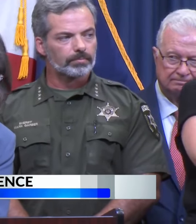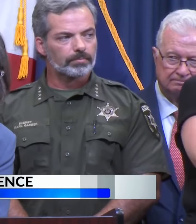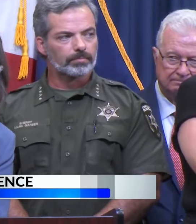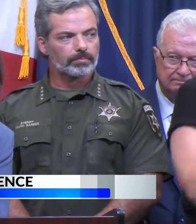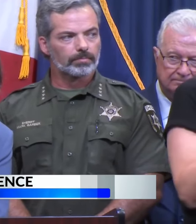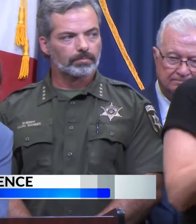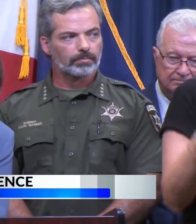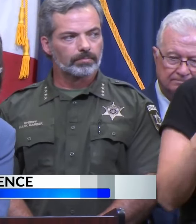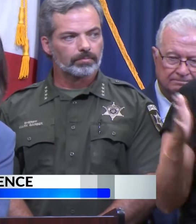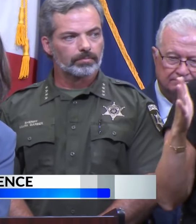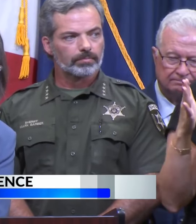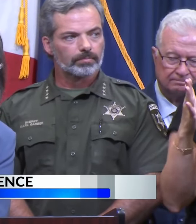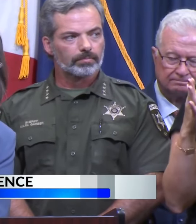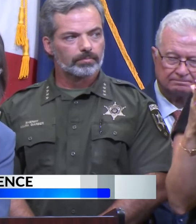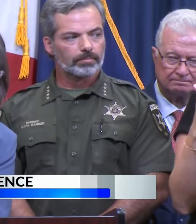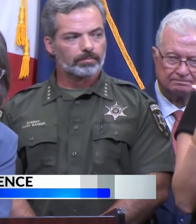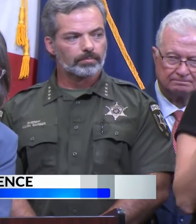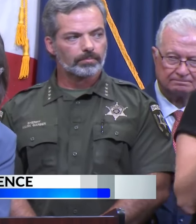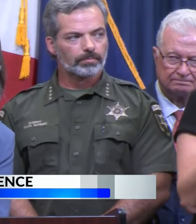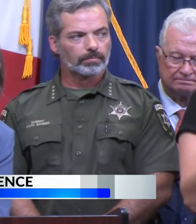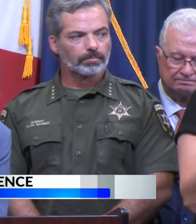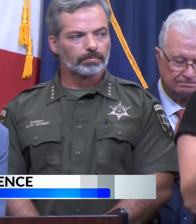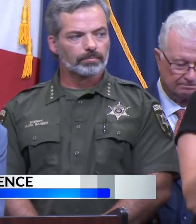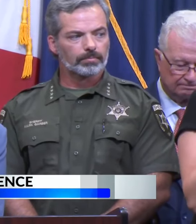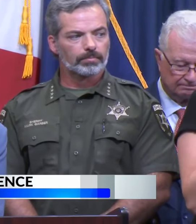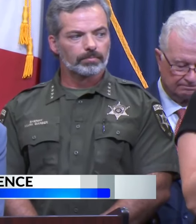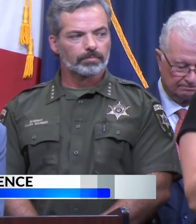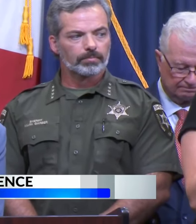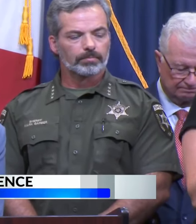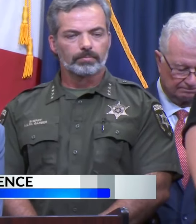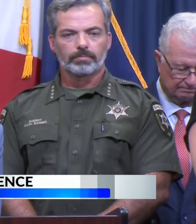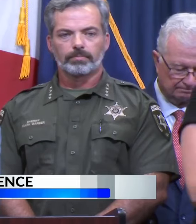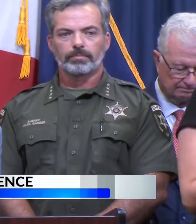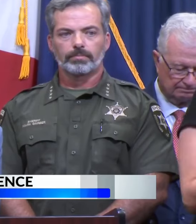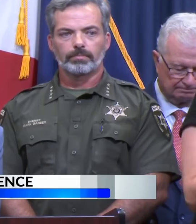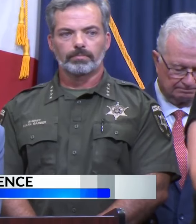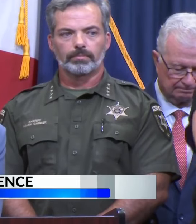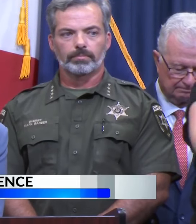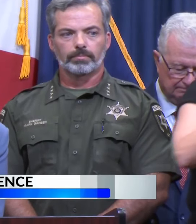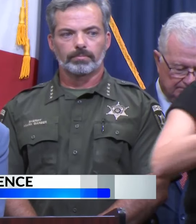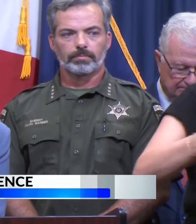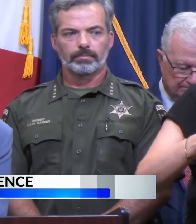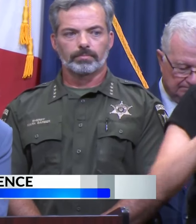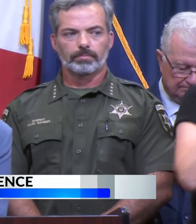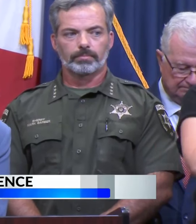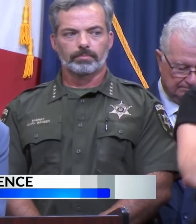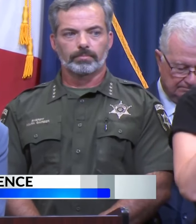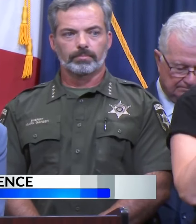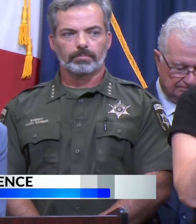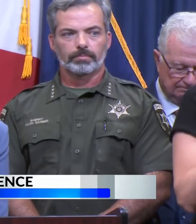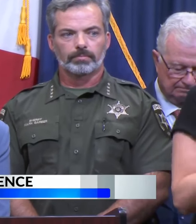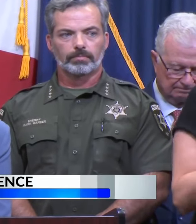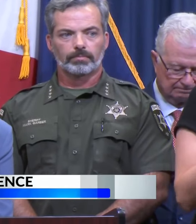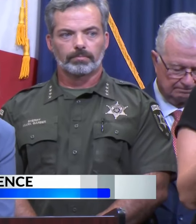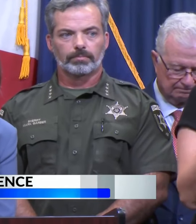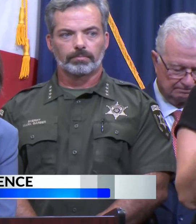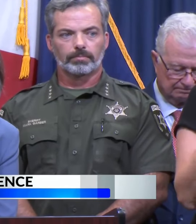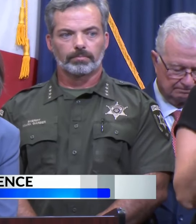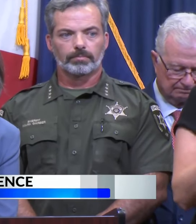we speak to put the right protections in place, as well as LUS. LUS, in addition,